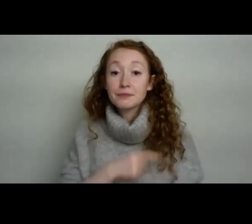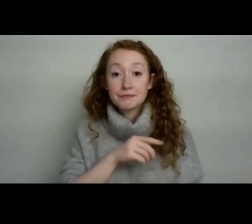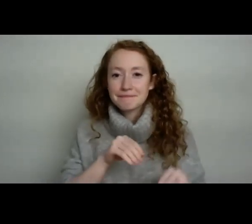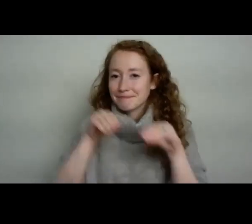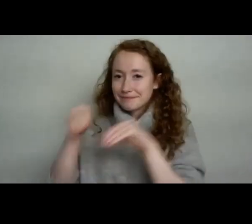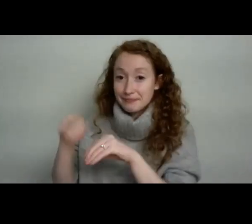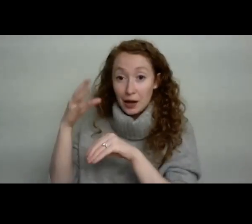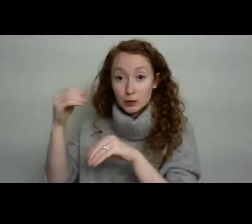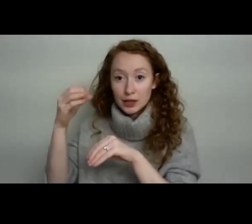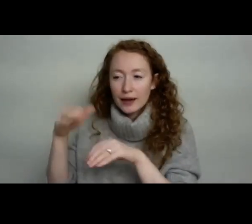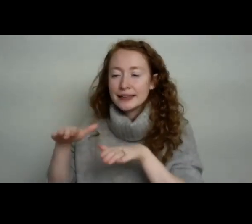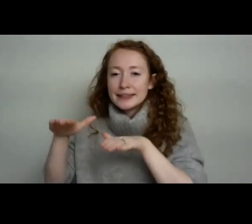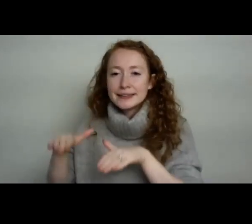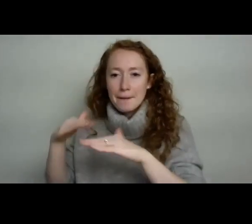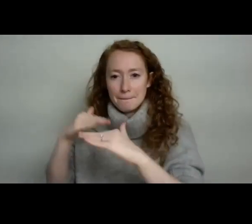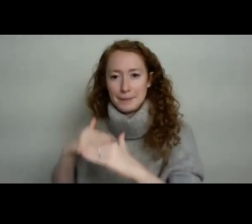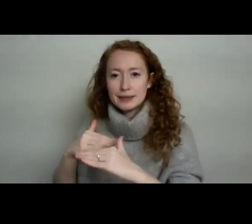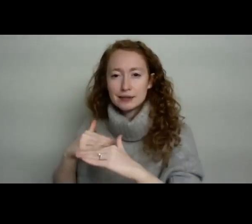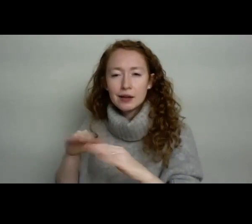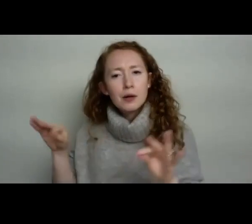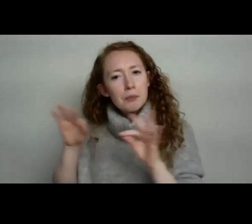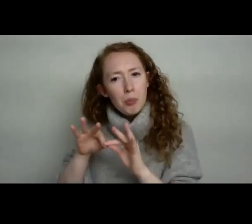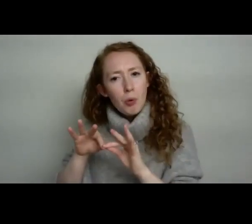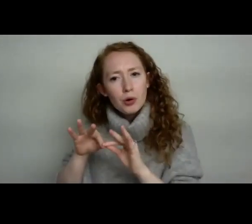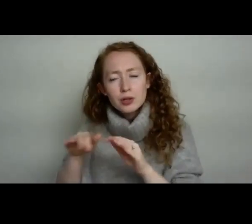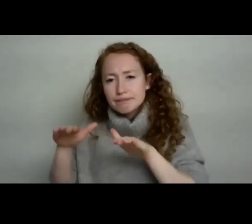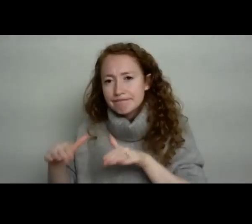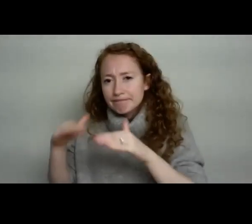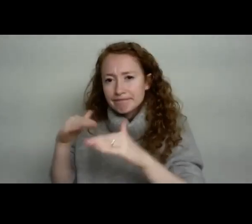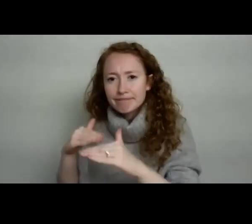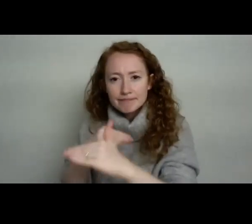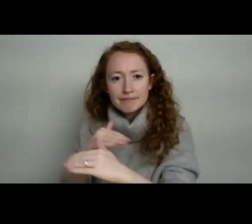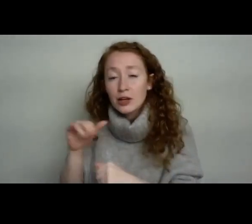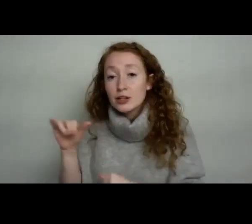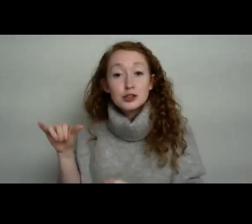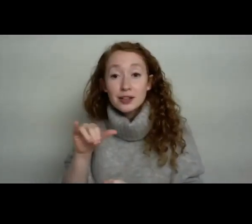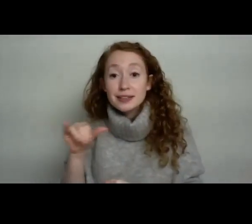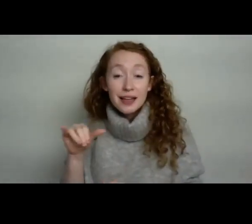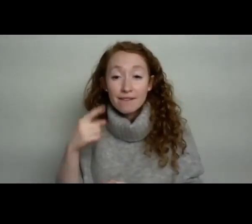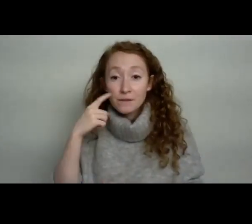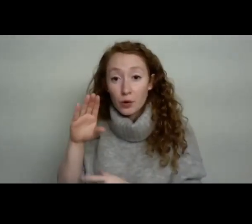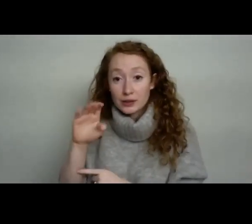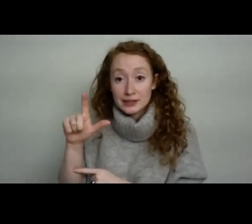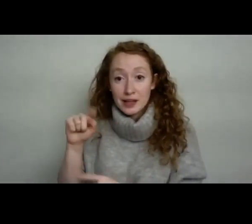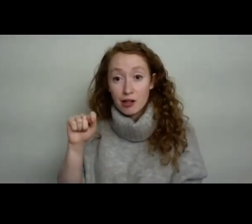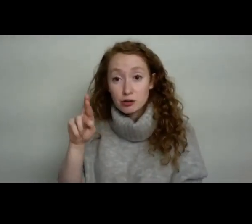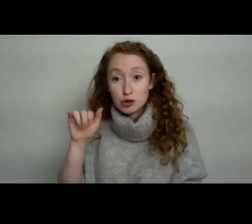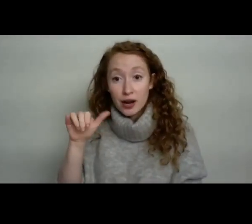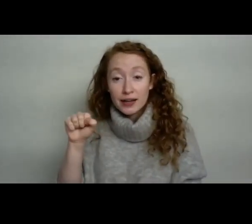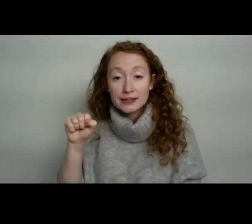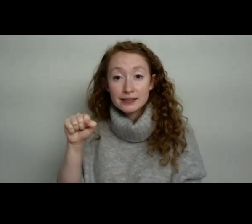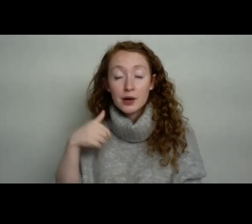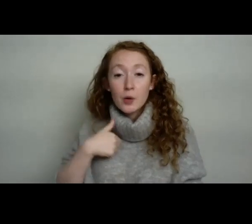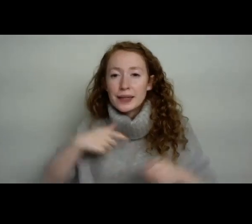it, go ahead and press the soil down again, just like how we tamp cell trays to reduce the